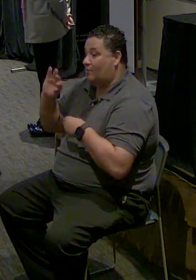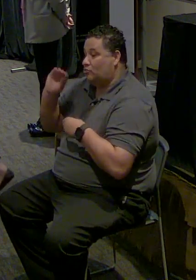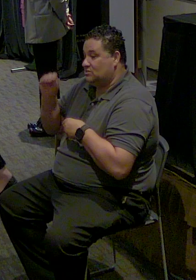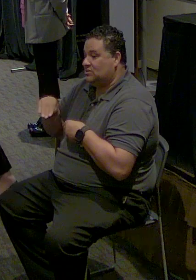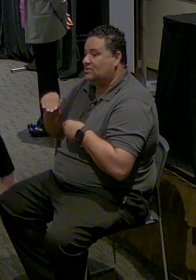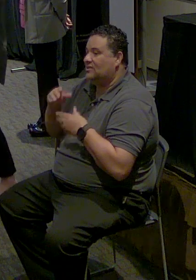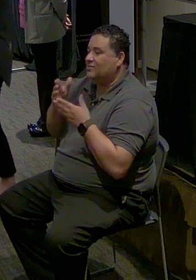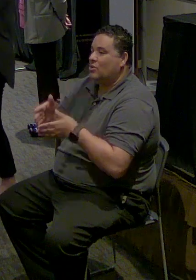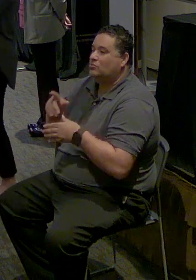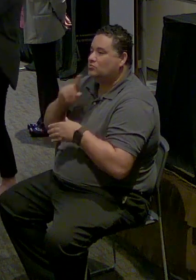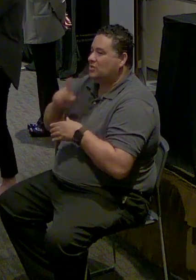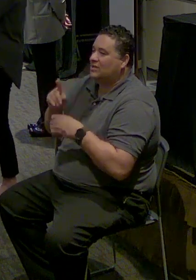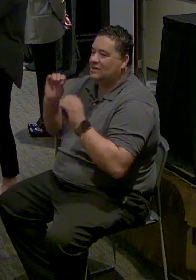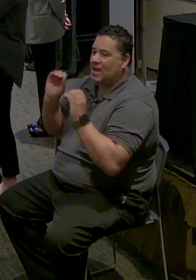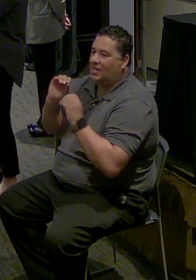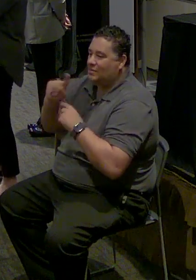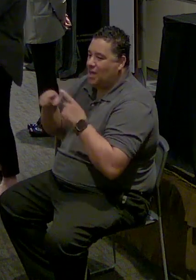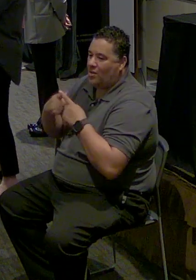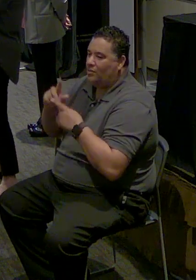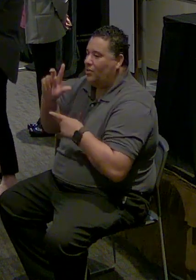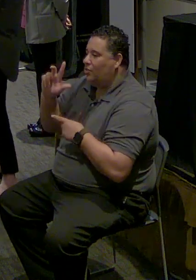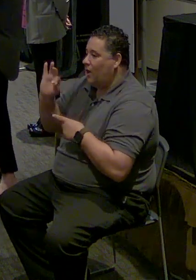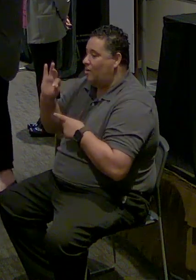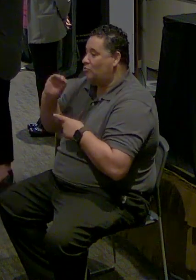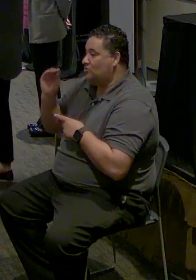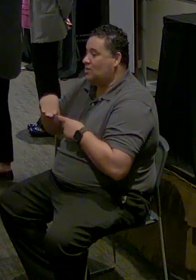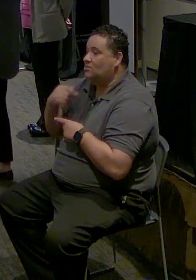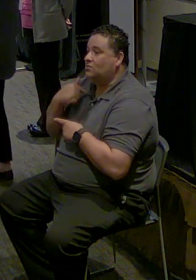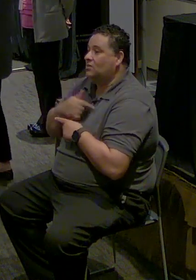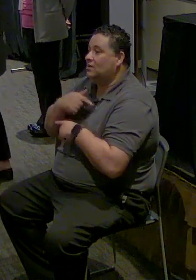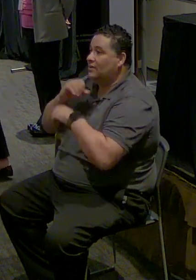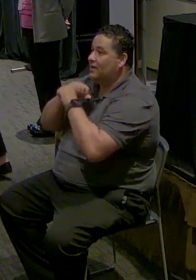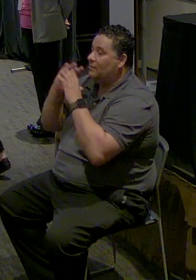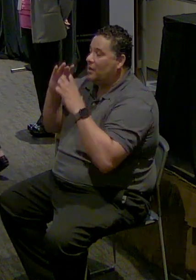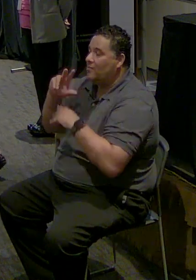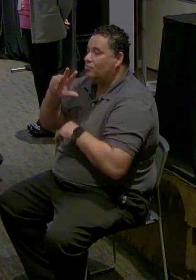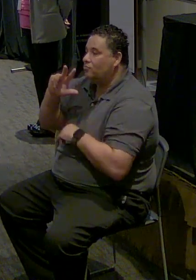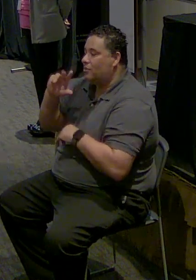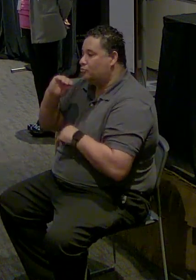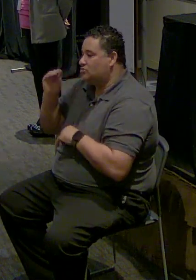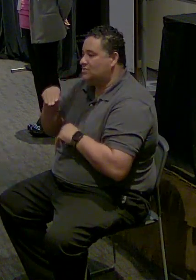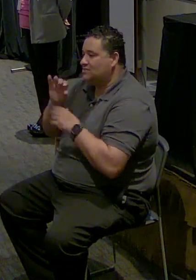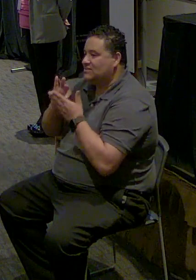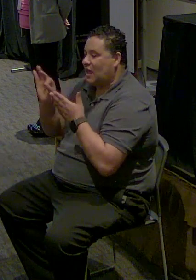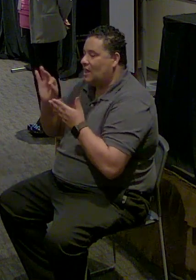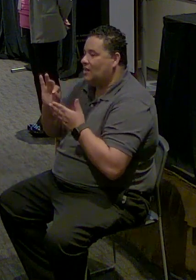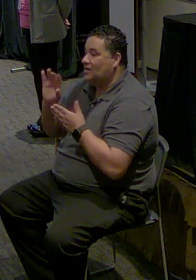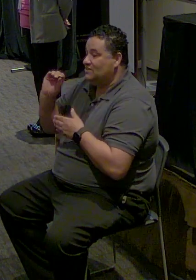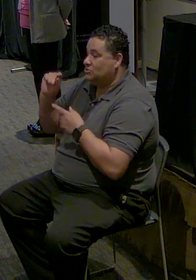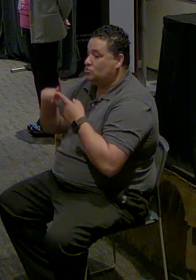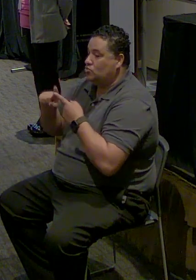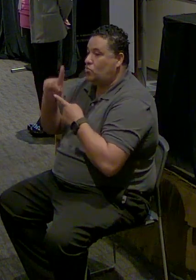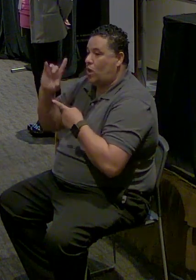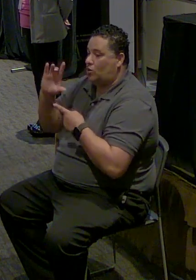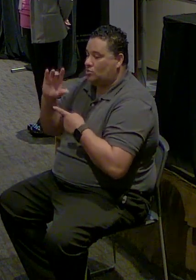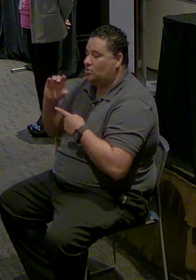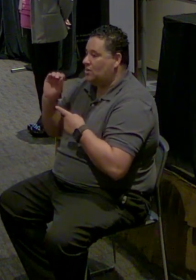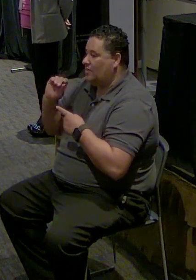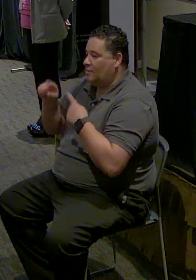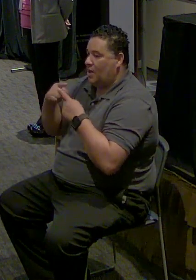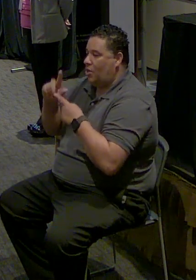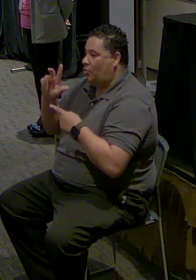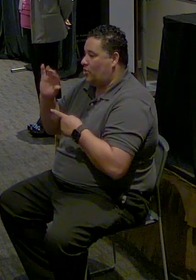there's really nothing about 39% when we think about a percentage scale of 0 to 100. Nothing about 39% says